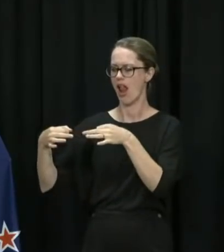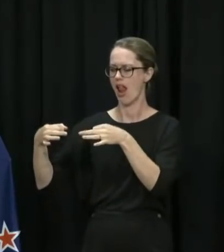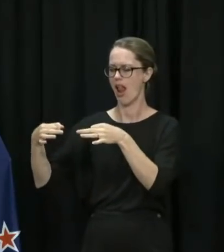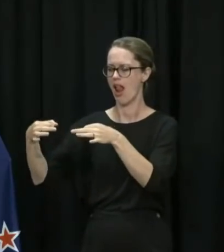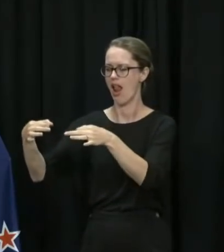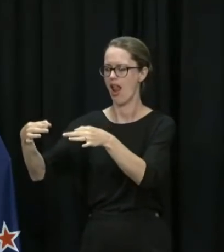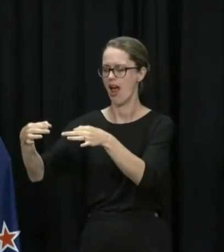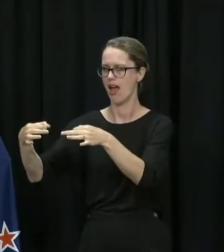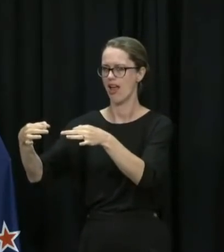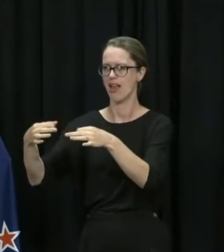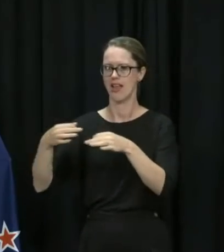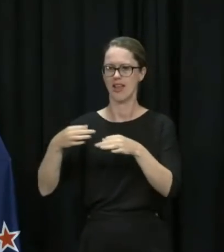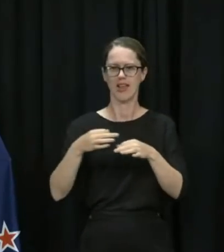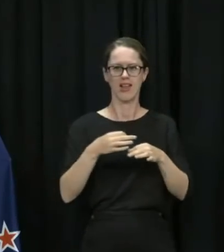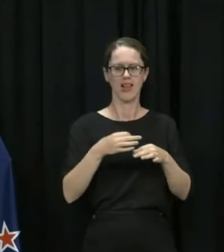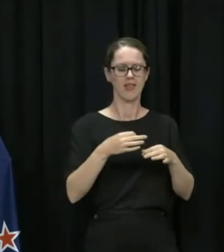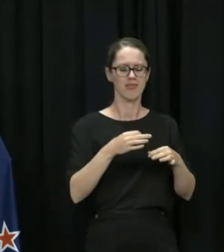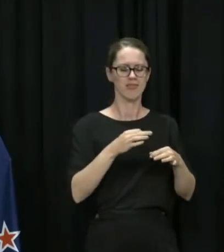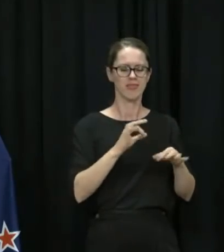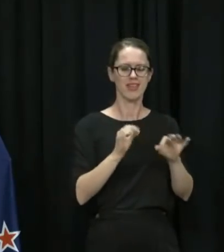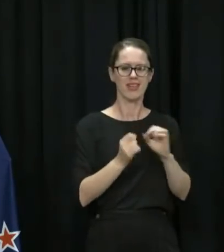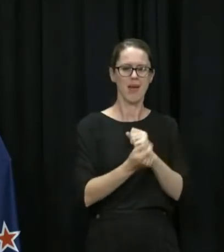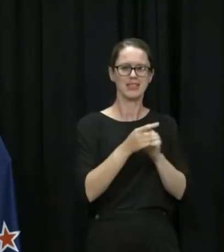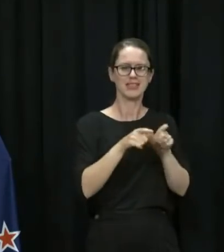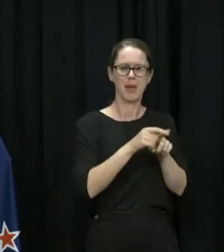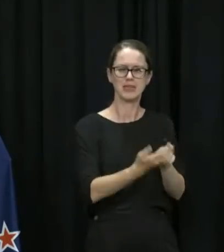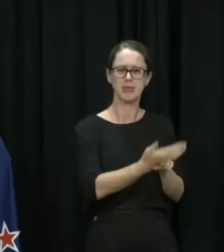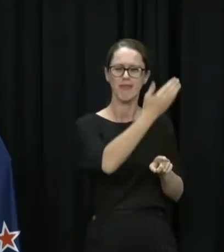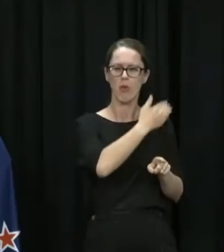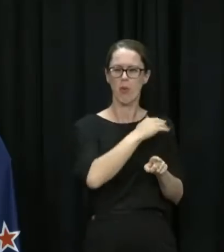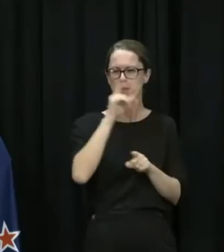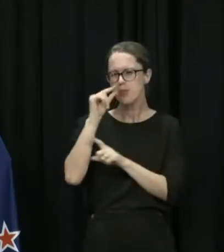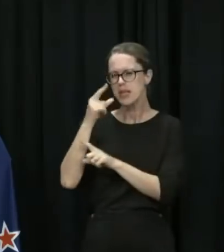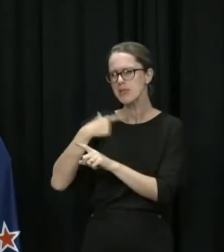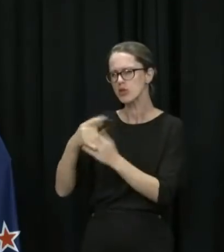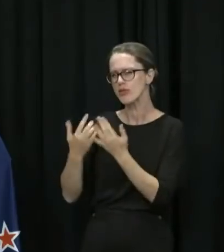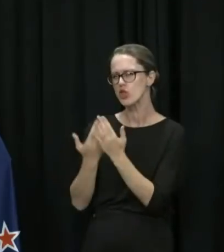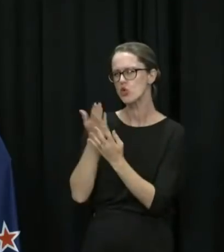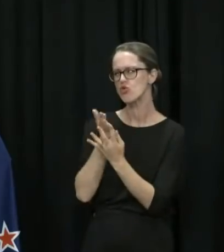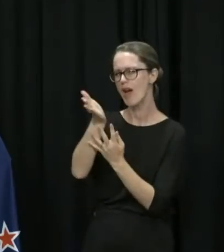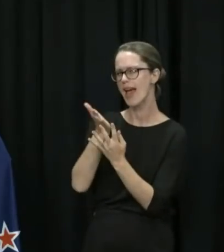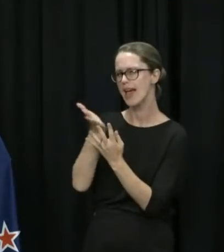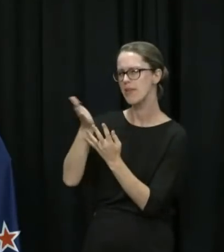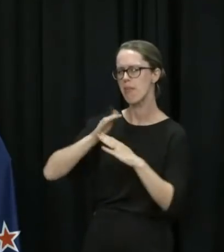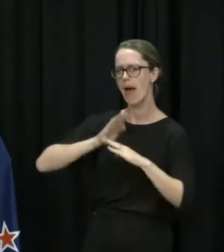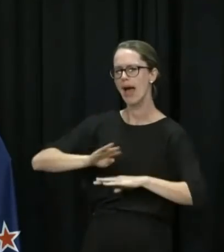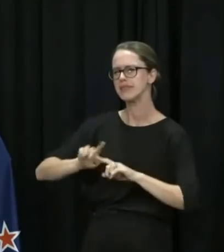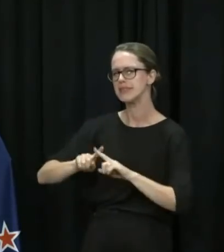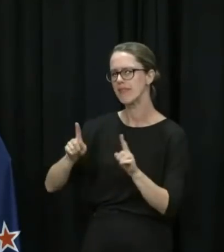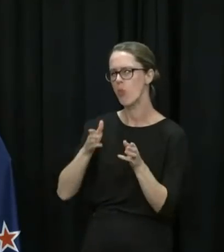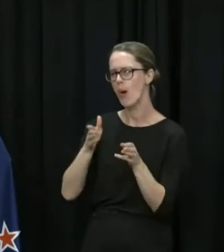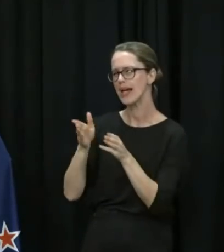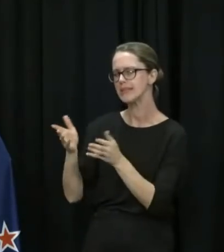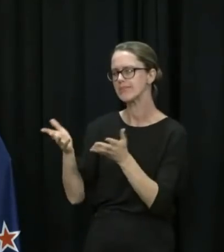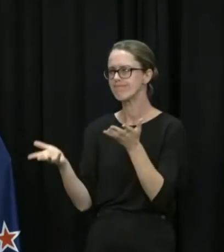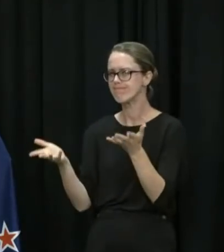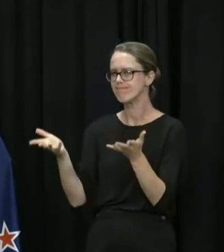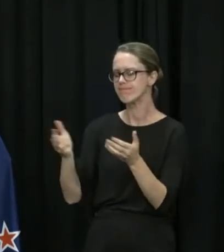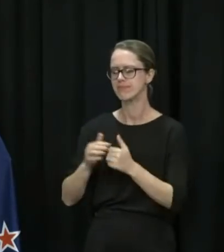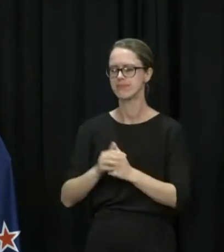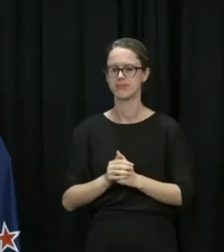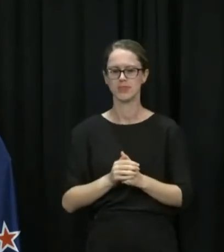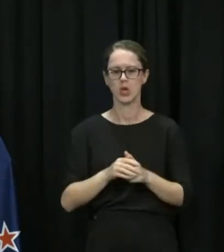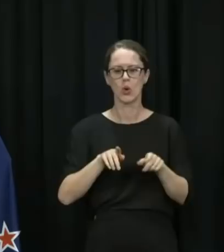our running of managed isolation, that may be something to do with the new variants. I should also say that there is a lot